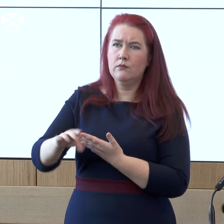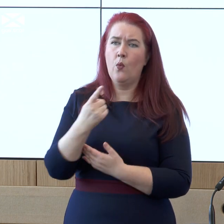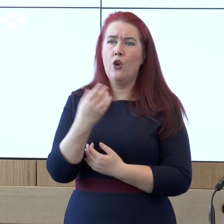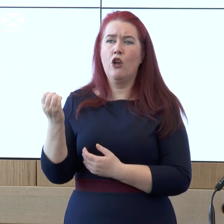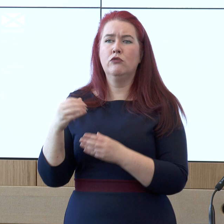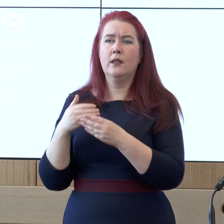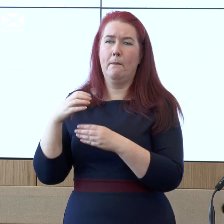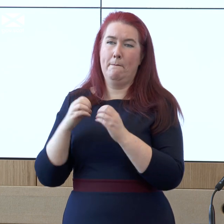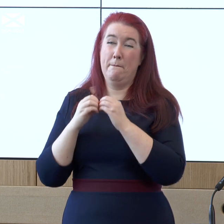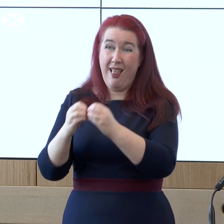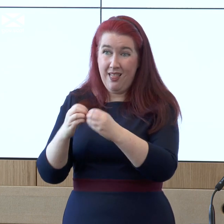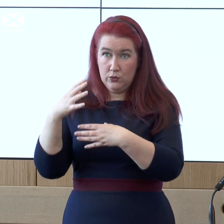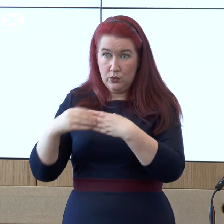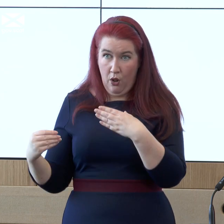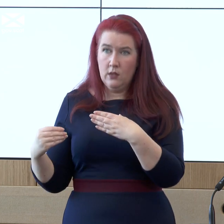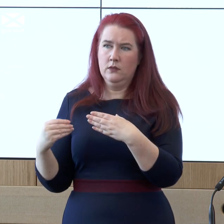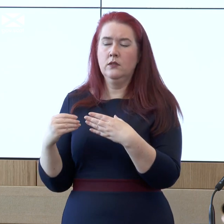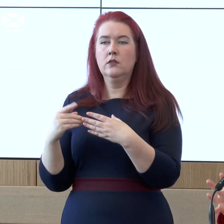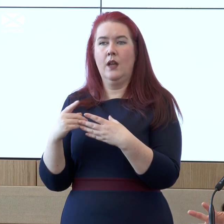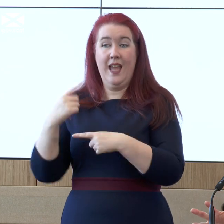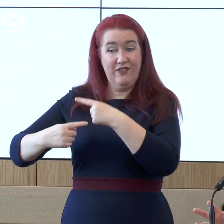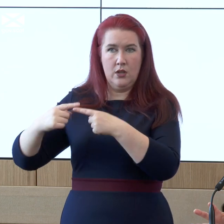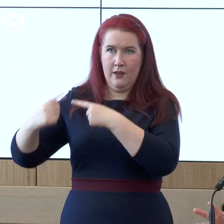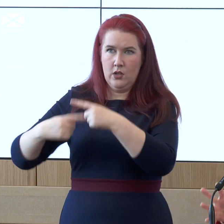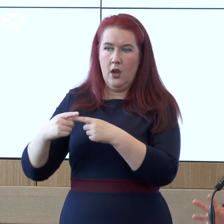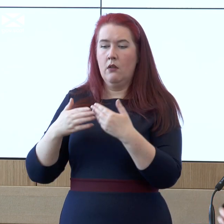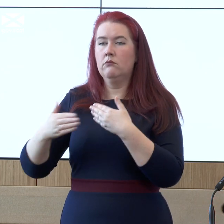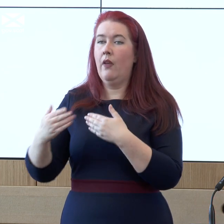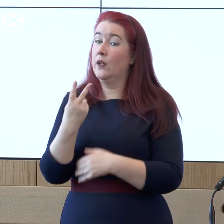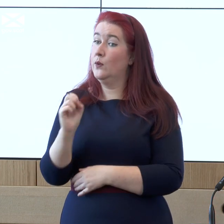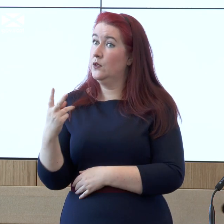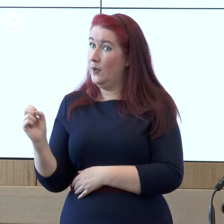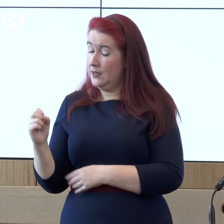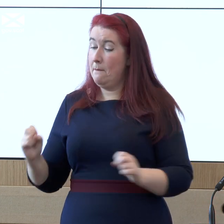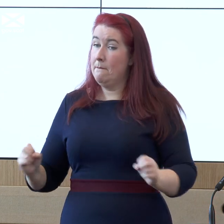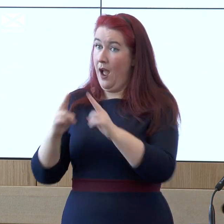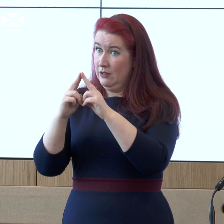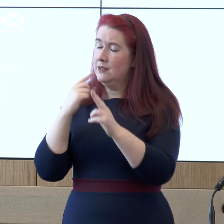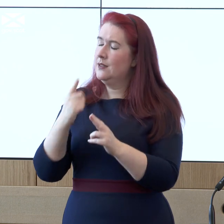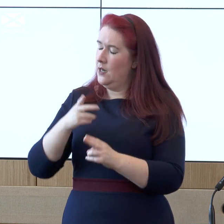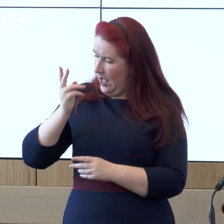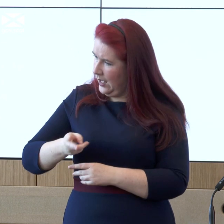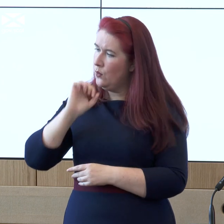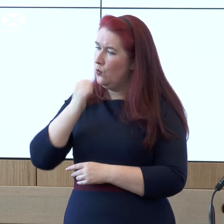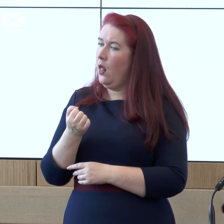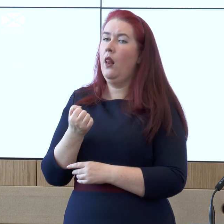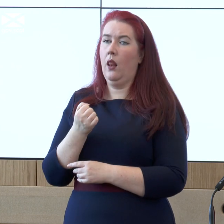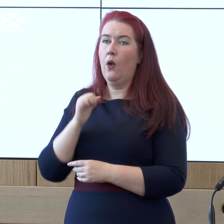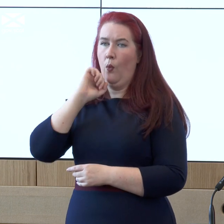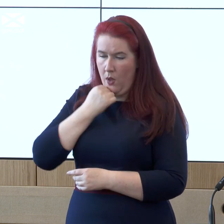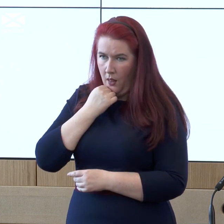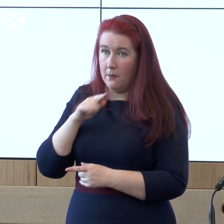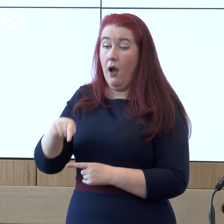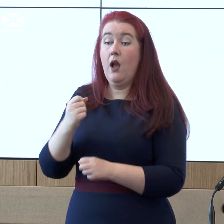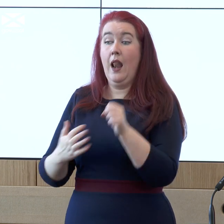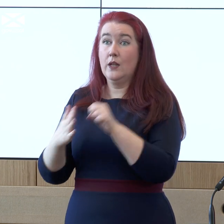climate finance every year from 2020. In Paris, that promise was repeated. Here in Glasgow, that promise